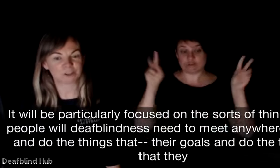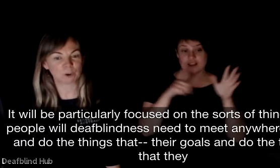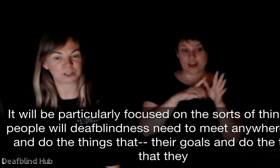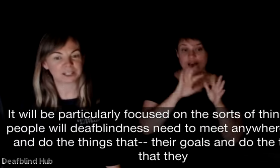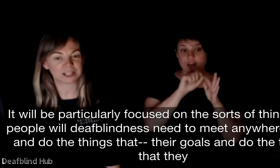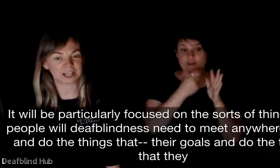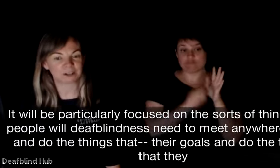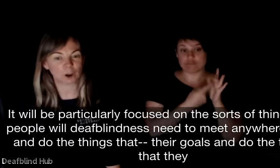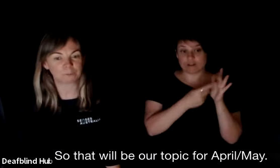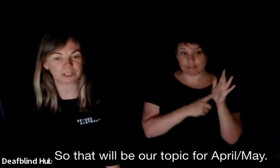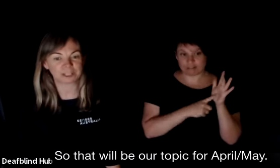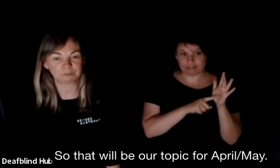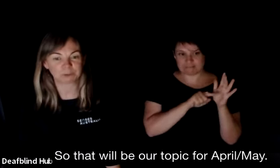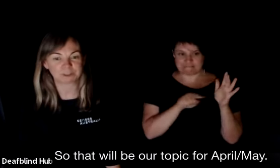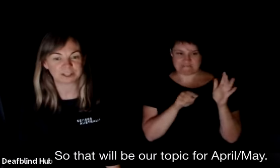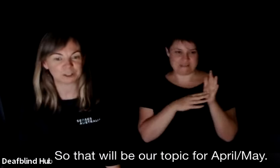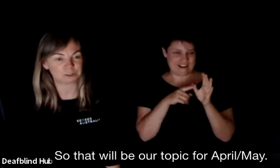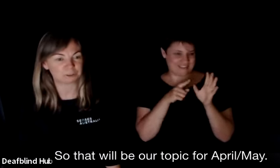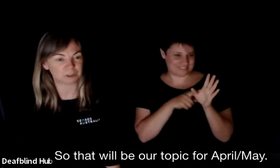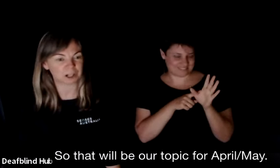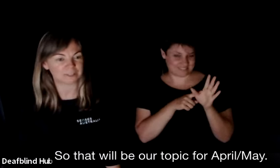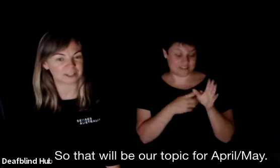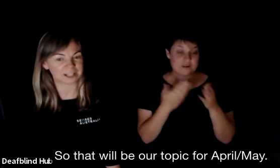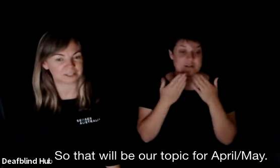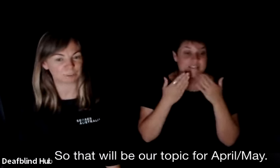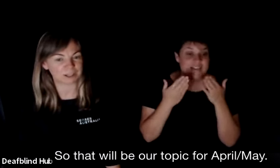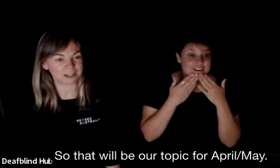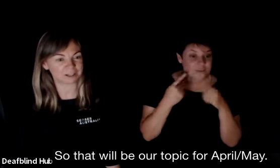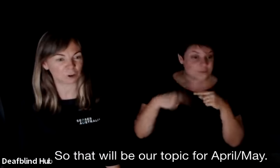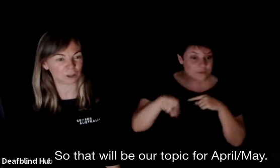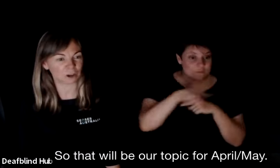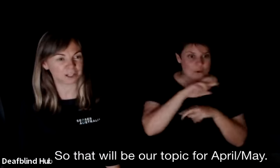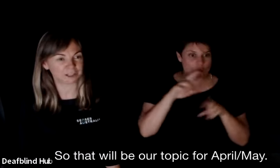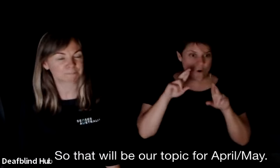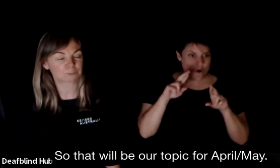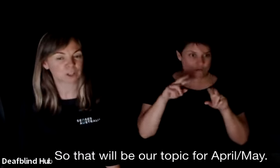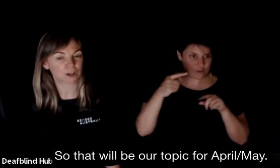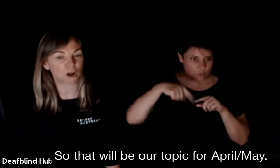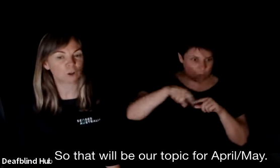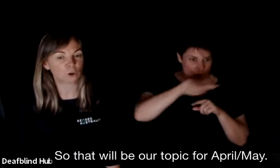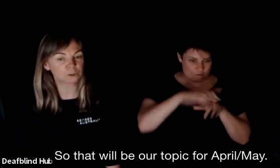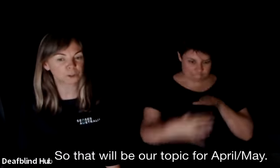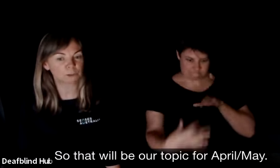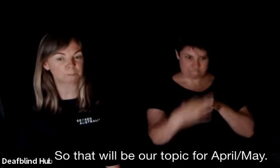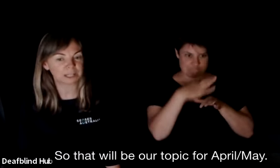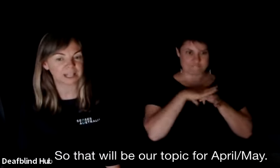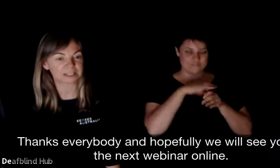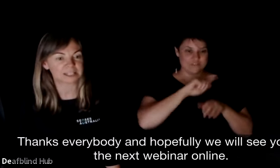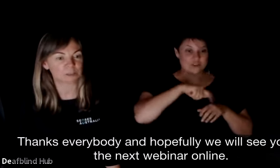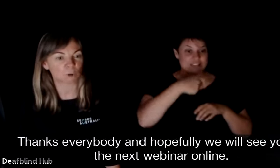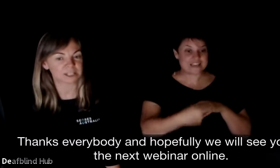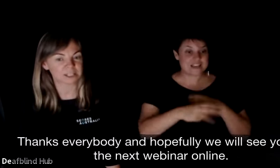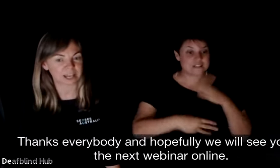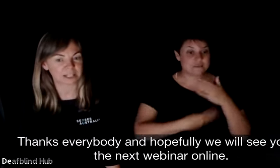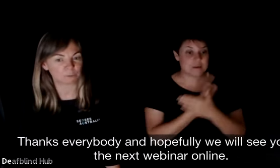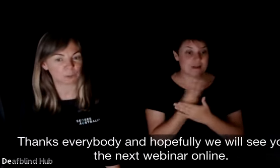Thanks everybody, and hopefully we'll see you at the next webinar online. I'll also be